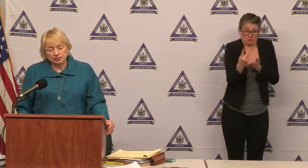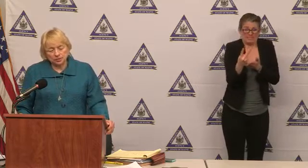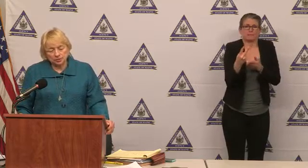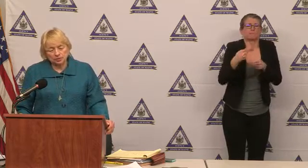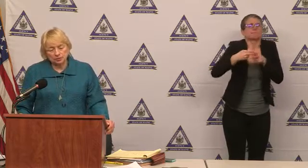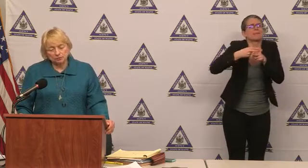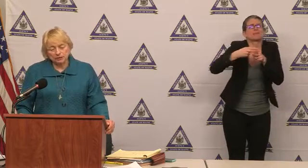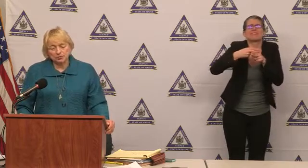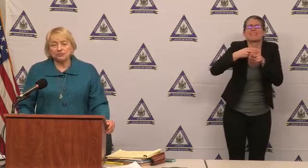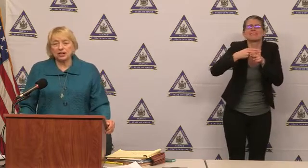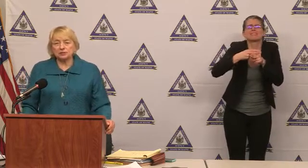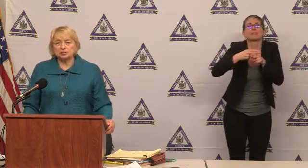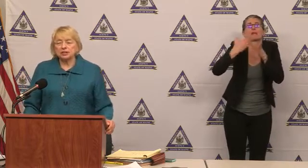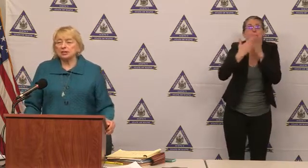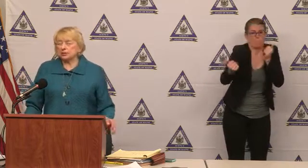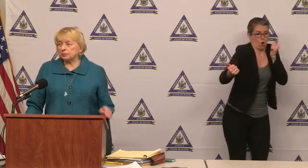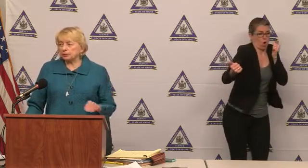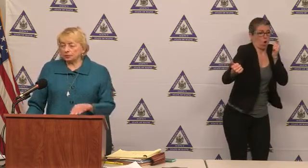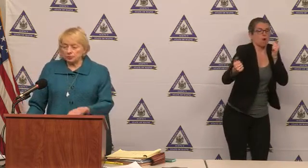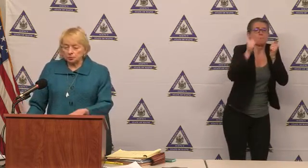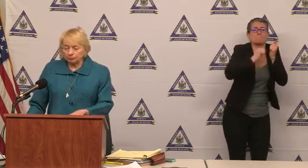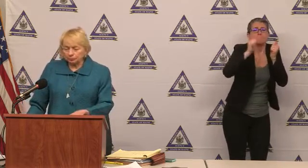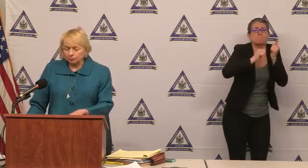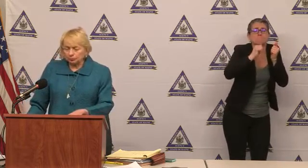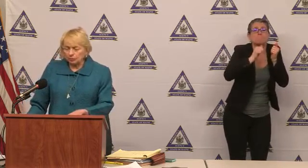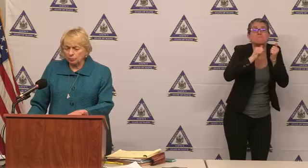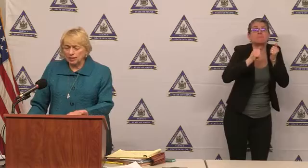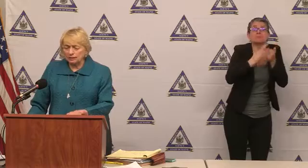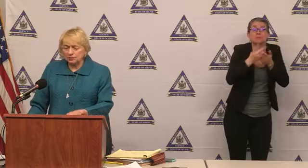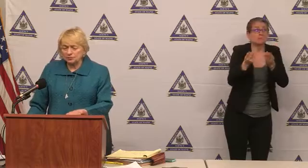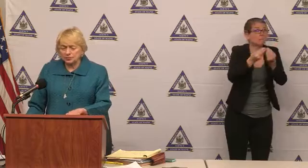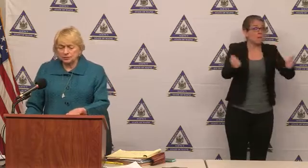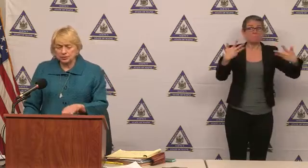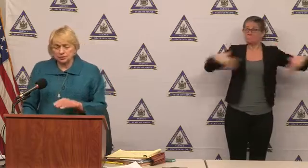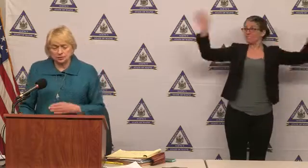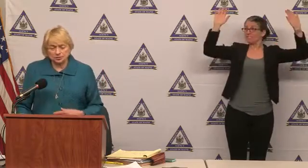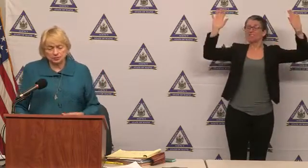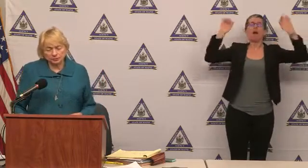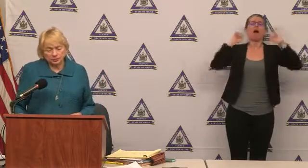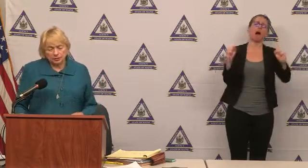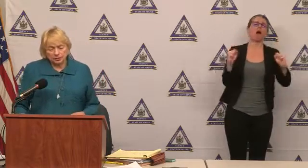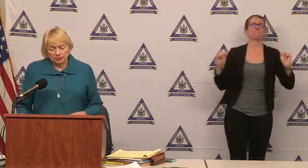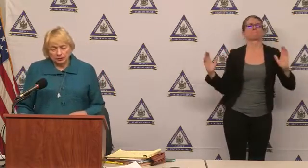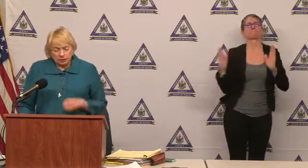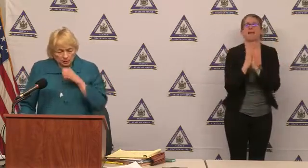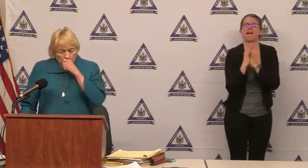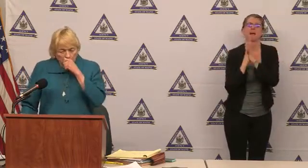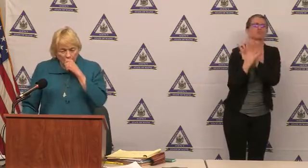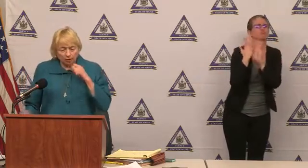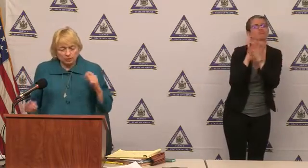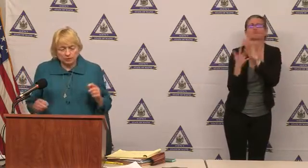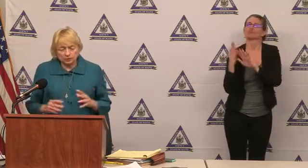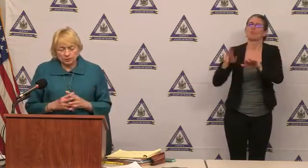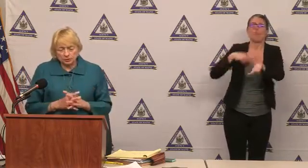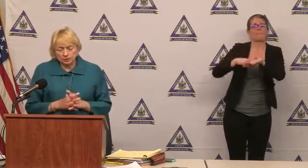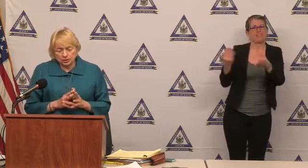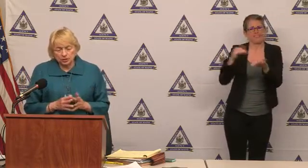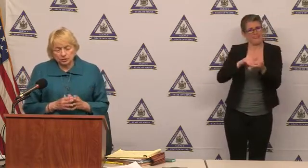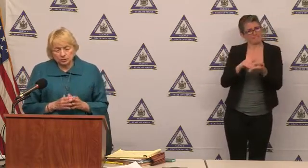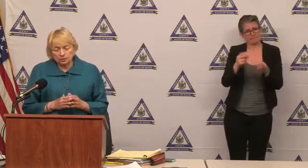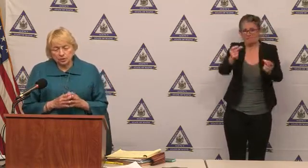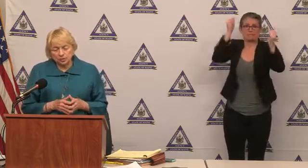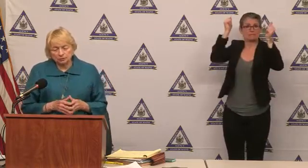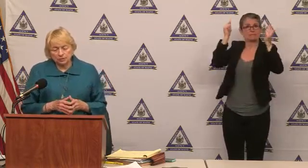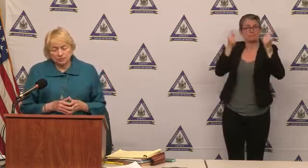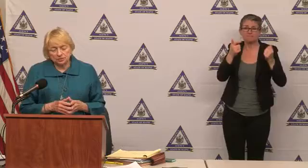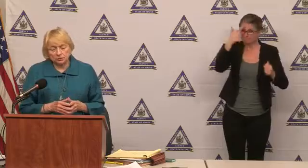take seriously the threat of this virus and to practice physical distancing. I also continue to